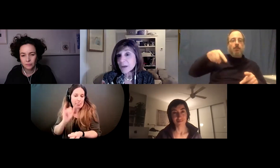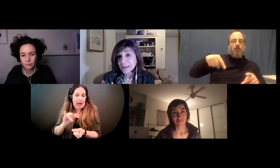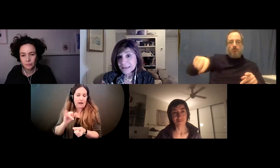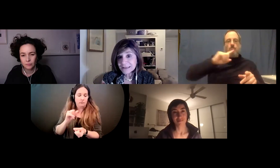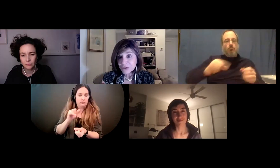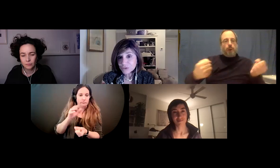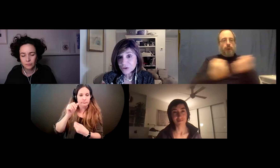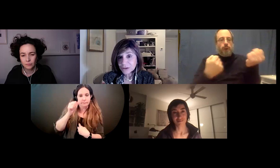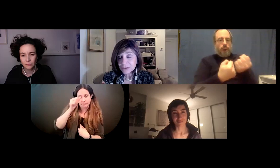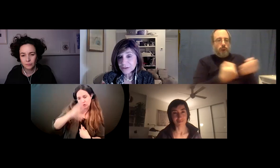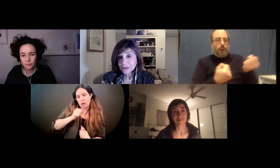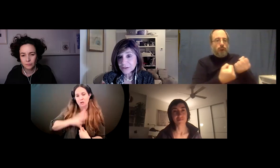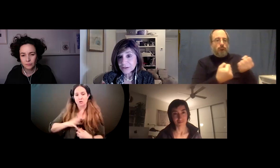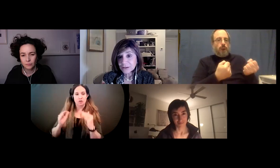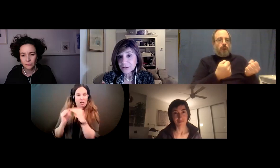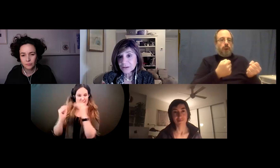In my institution,